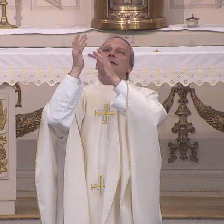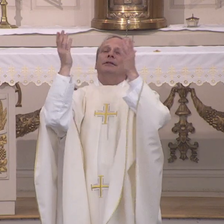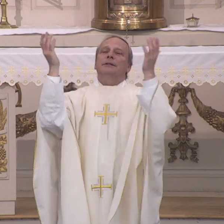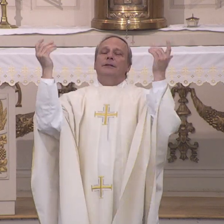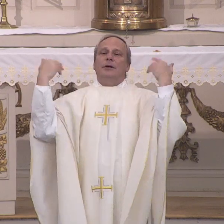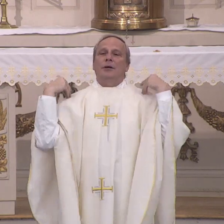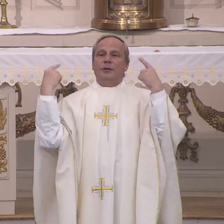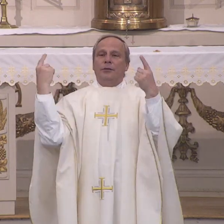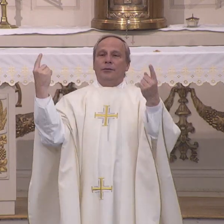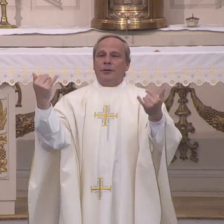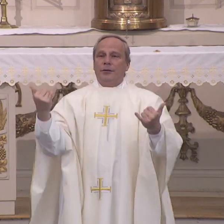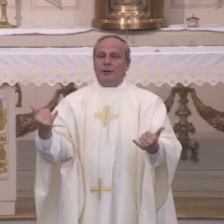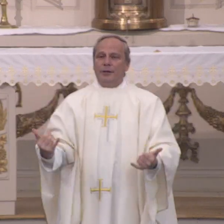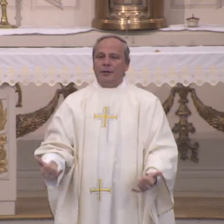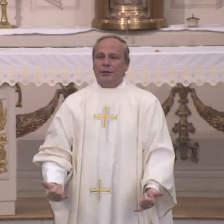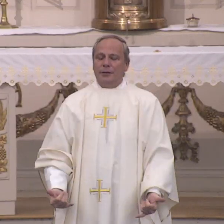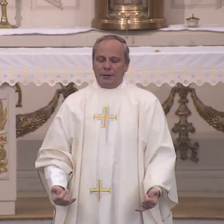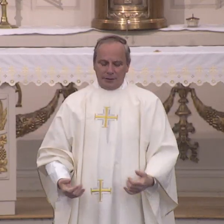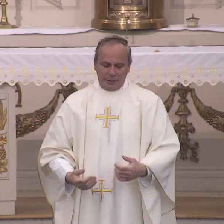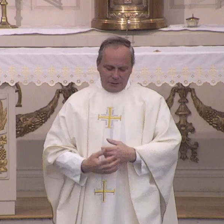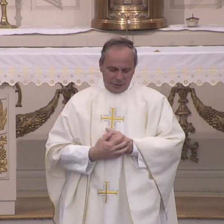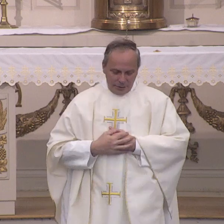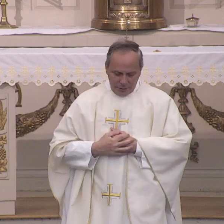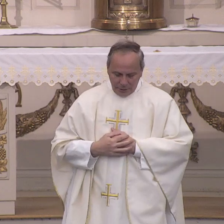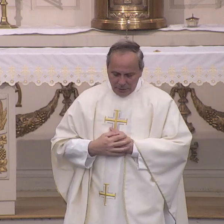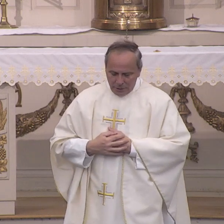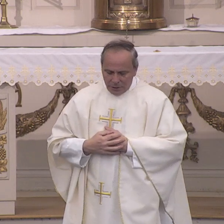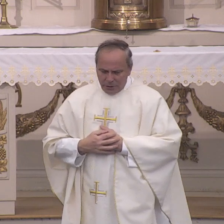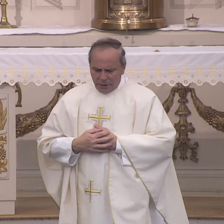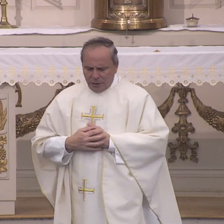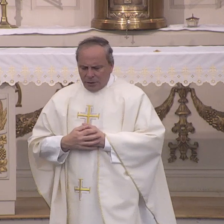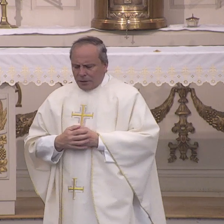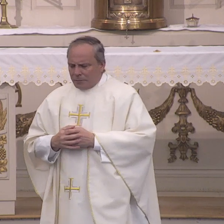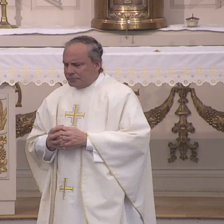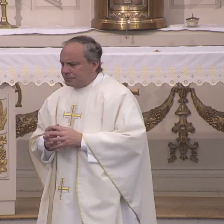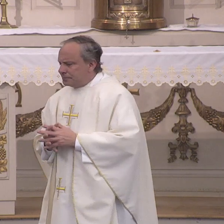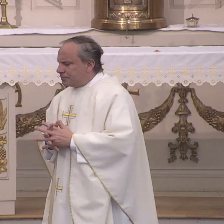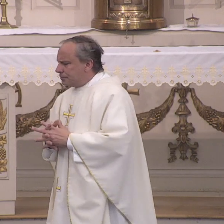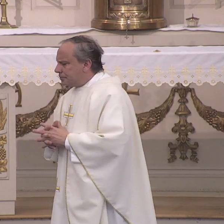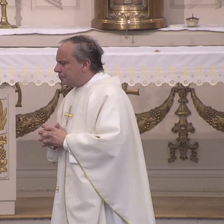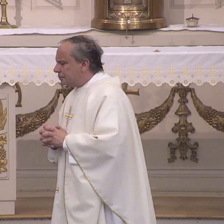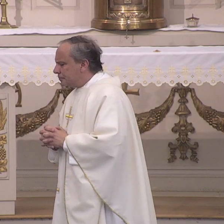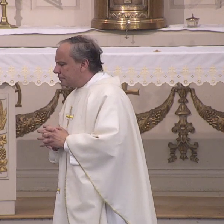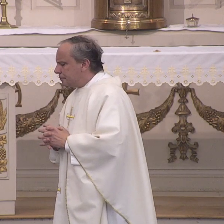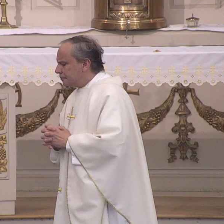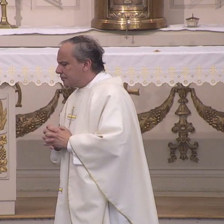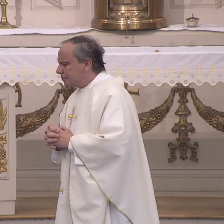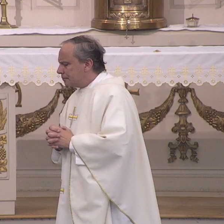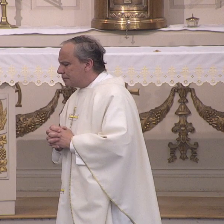helped all of us to be united to Jesus even to this day.